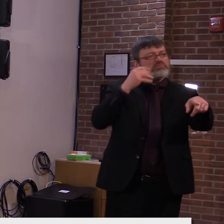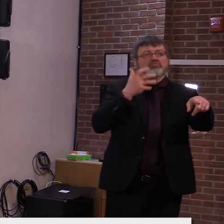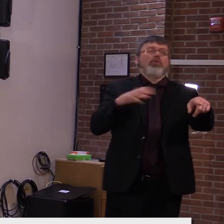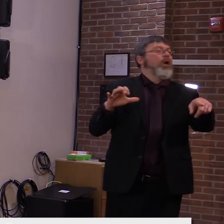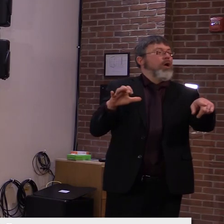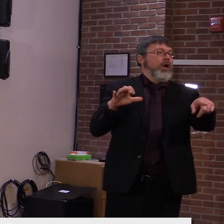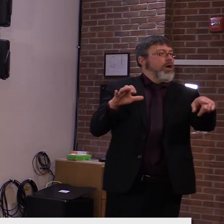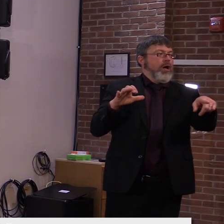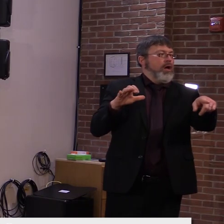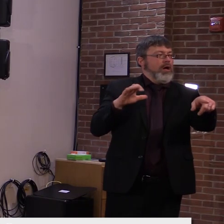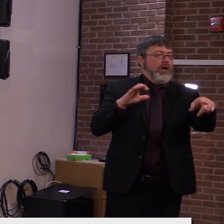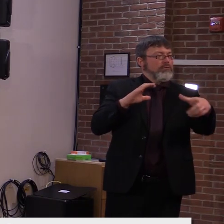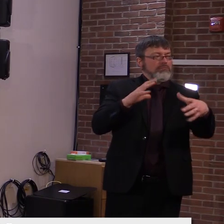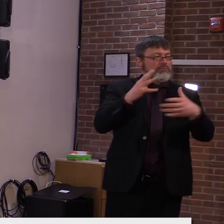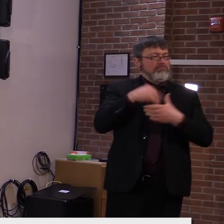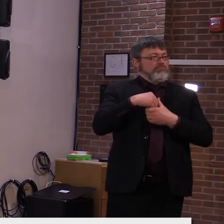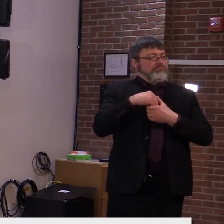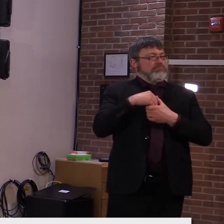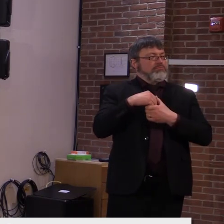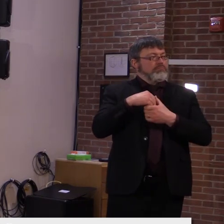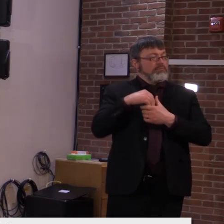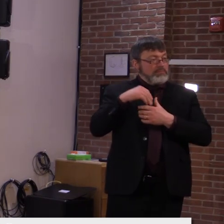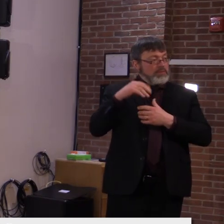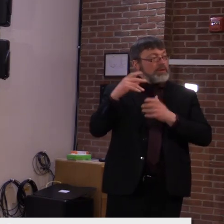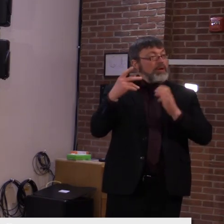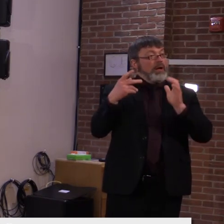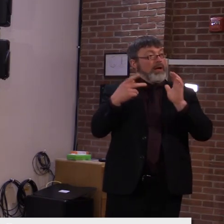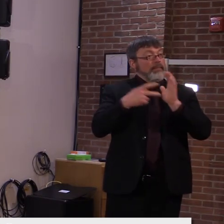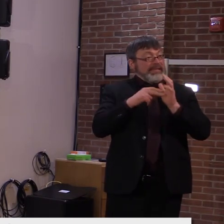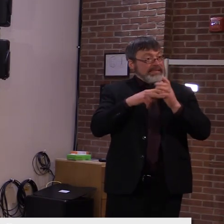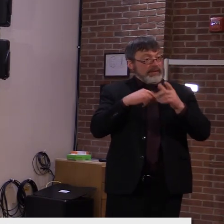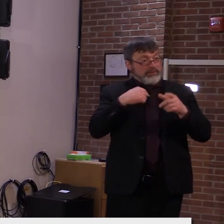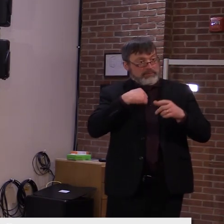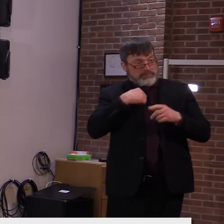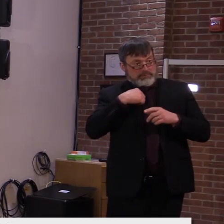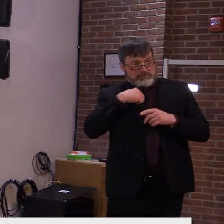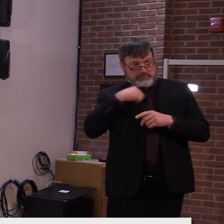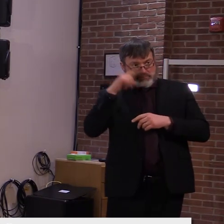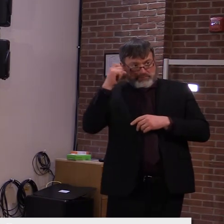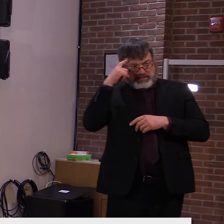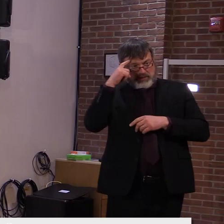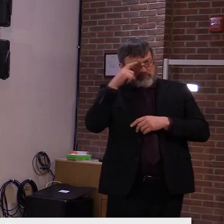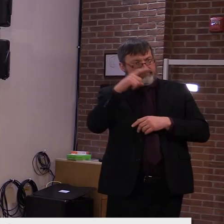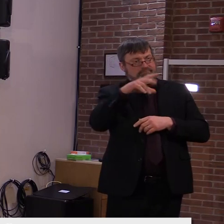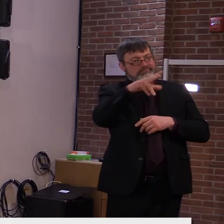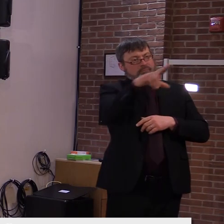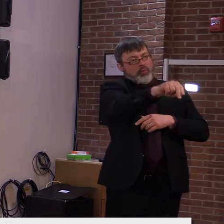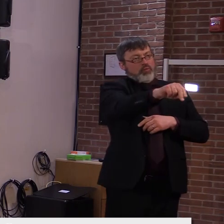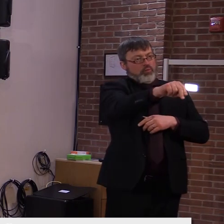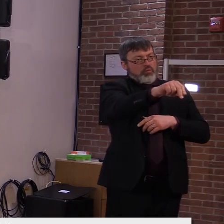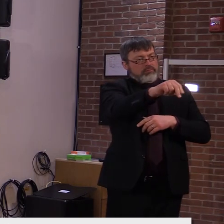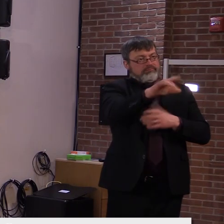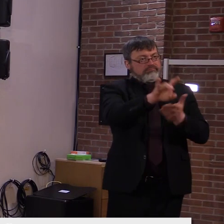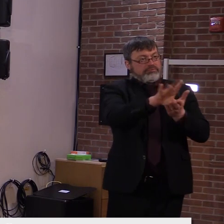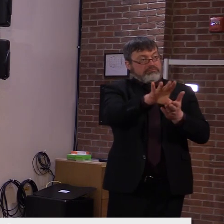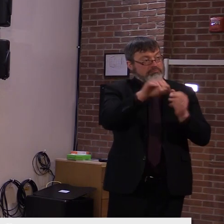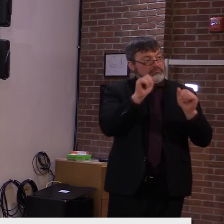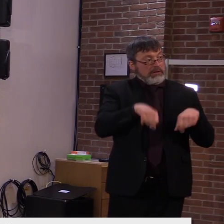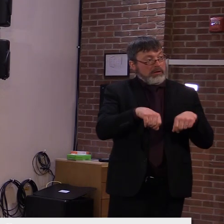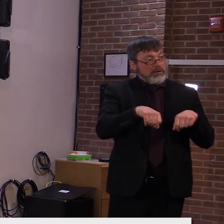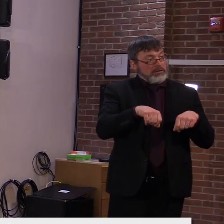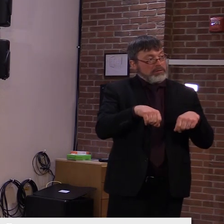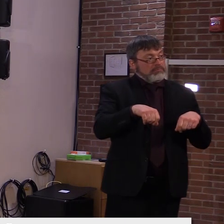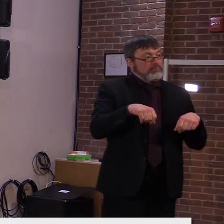them do vaccinations? Through the federal program, we could. We're working with all, including CVS, who